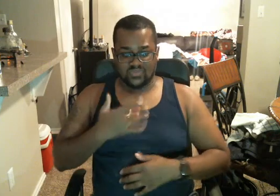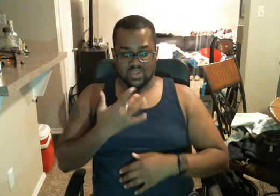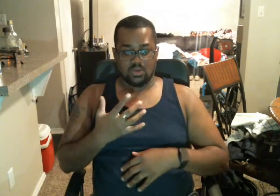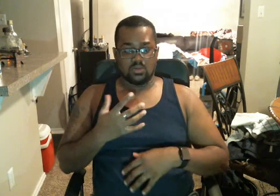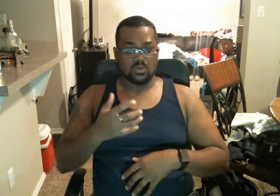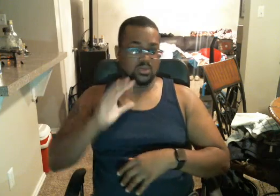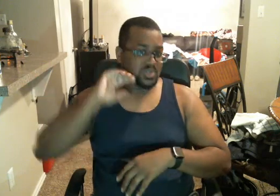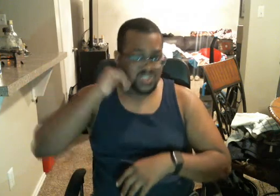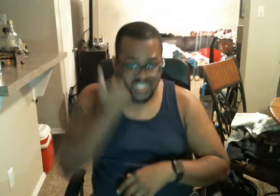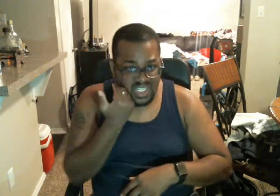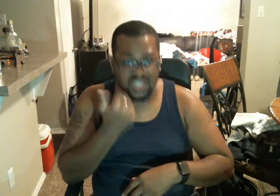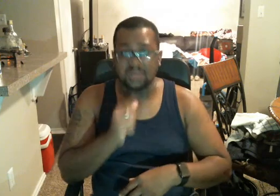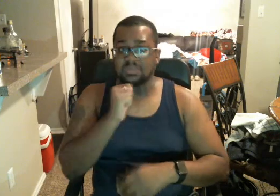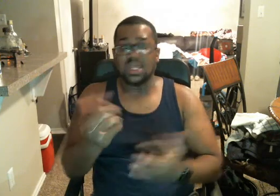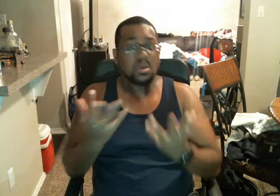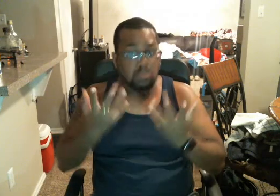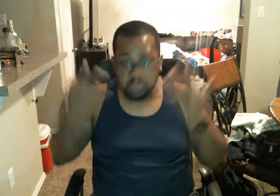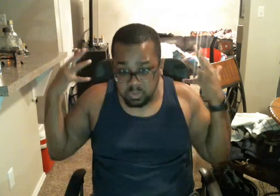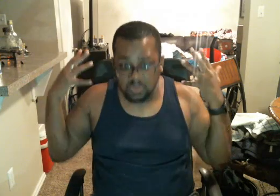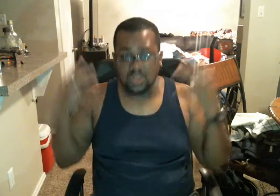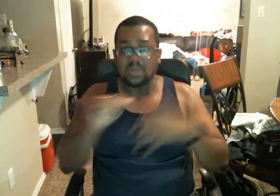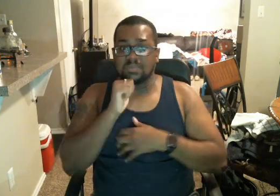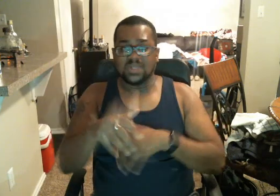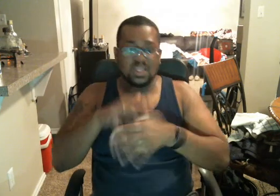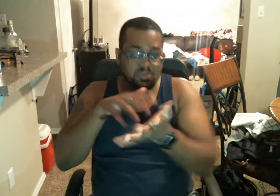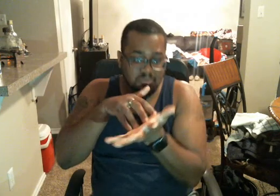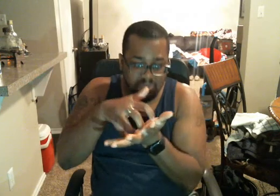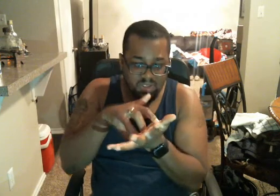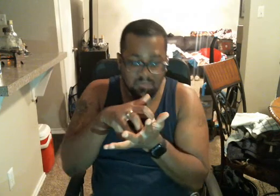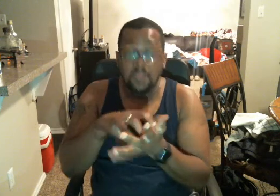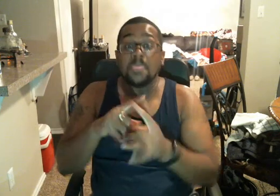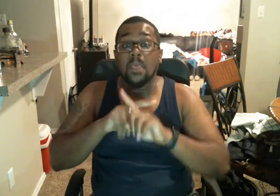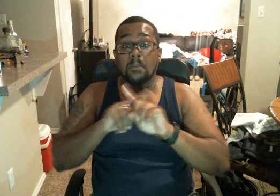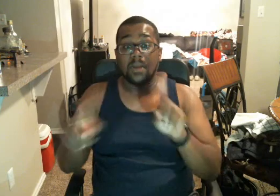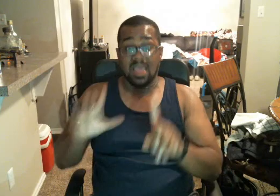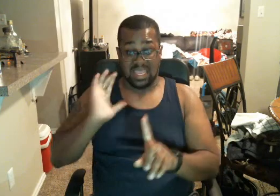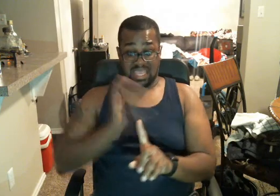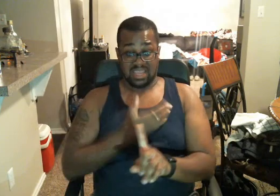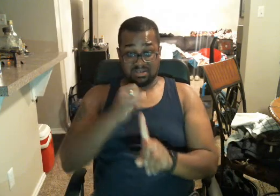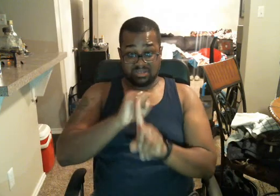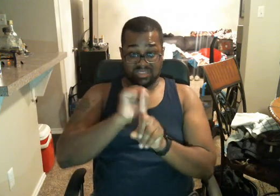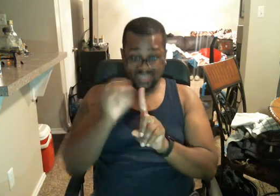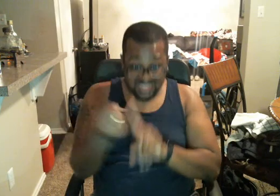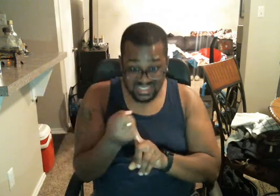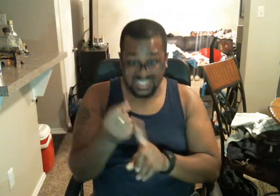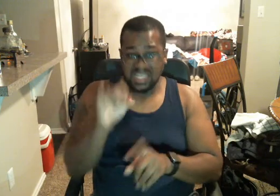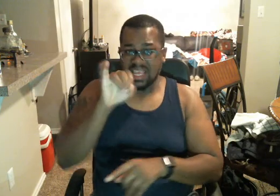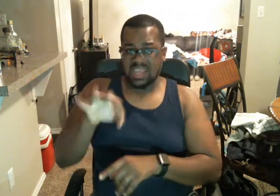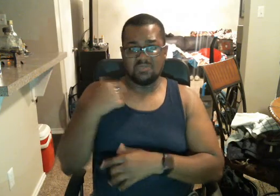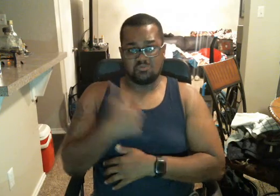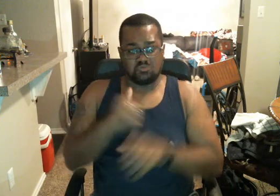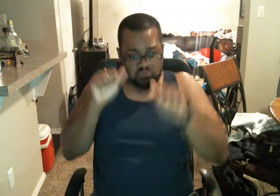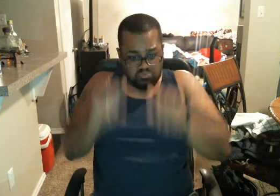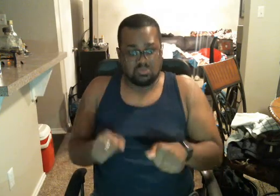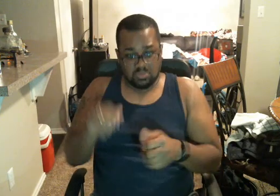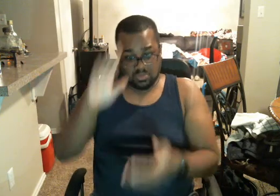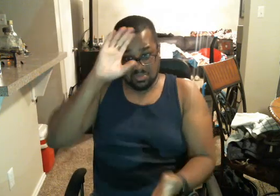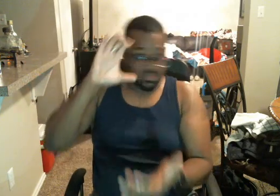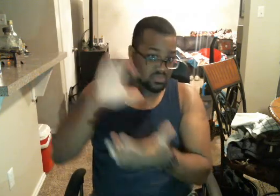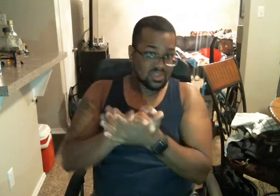I am not weak. And if we as a society could believe that, If everyone thought, mental health issues are